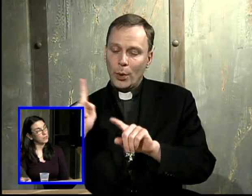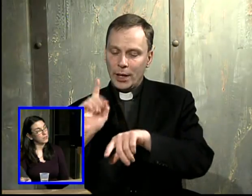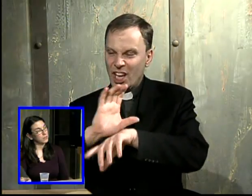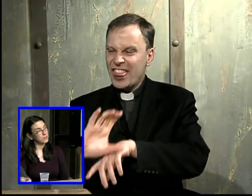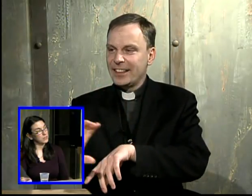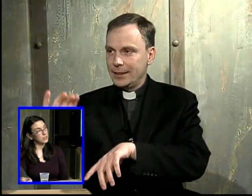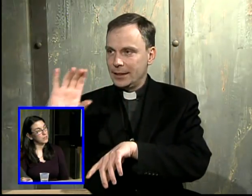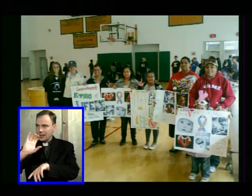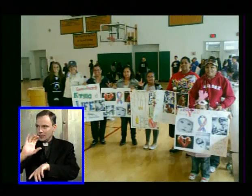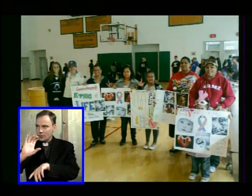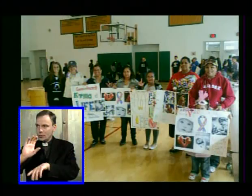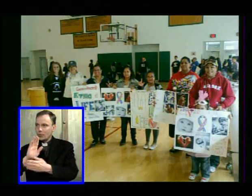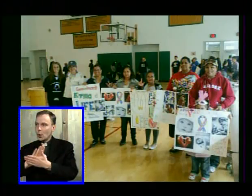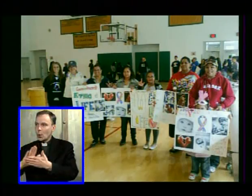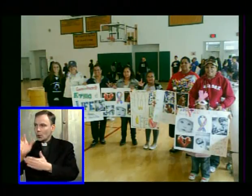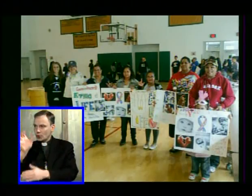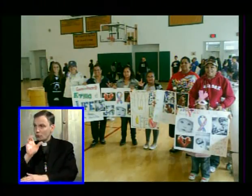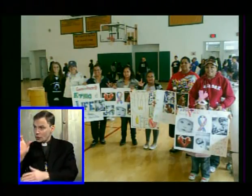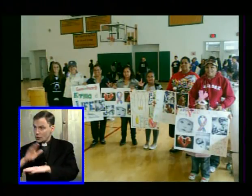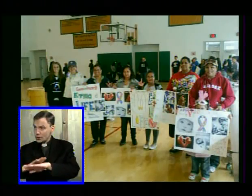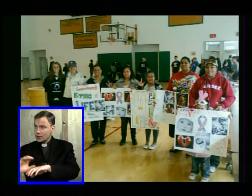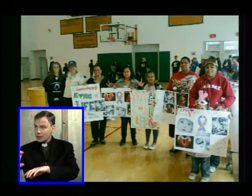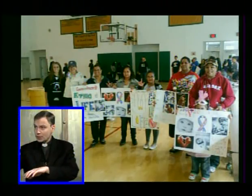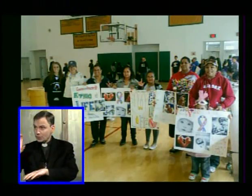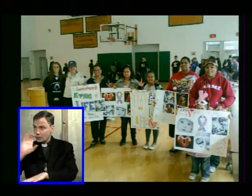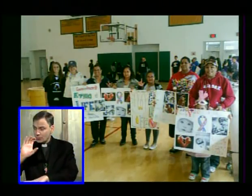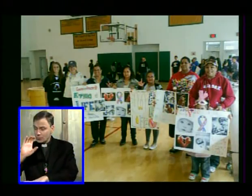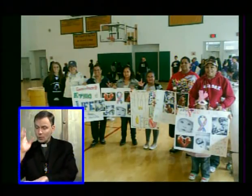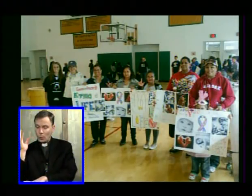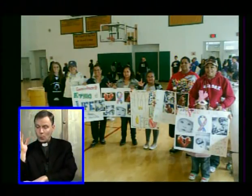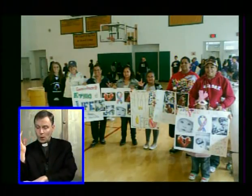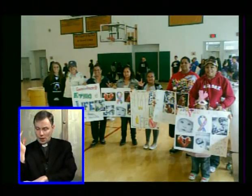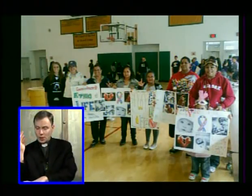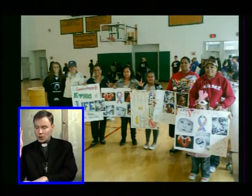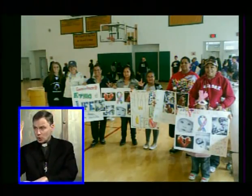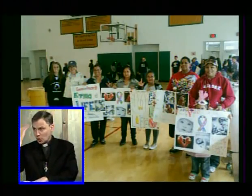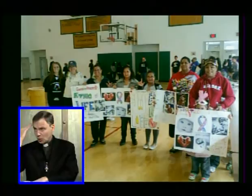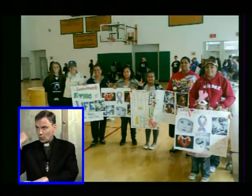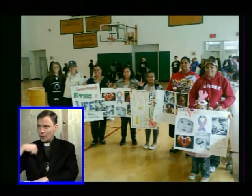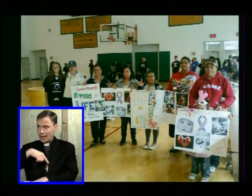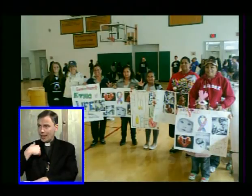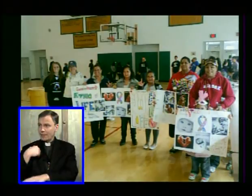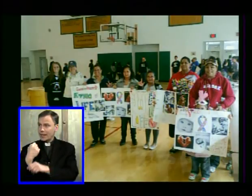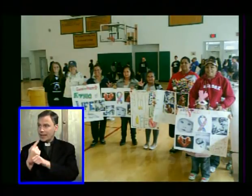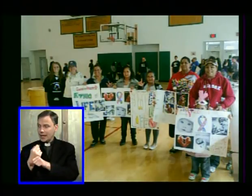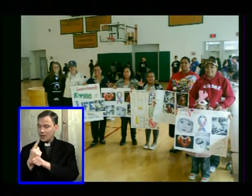young people went to the Cathedral of the Holy Cross in Boston,